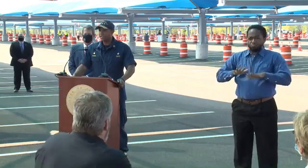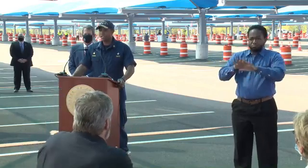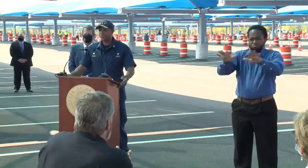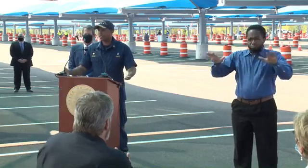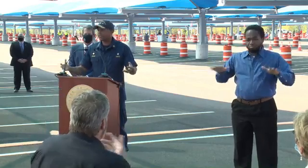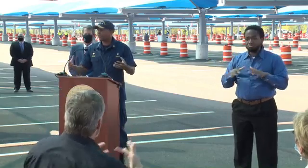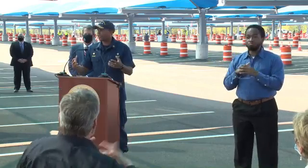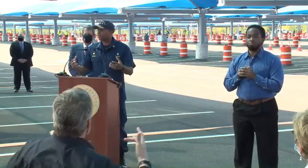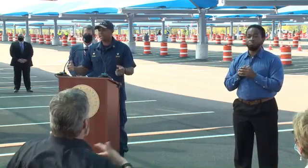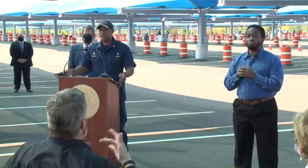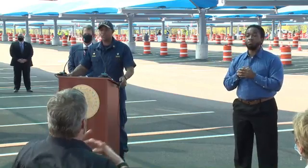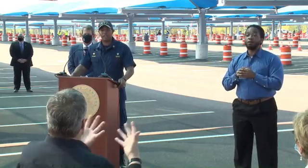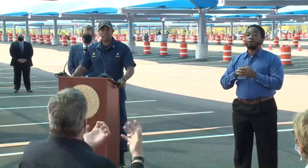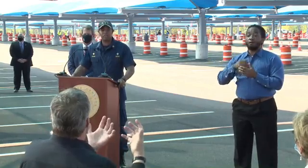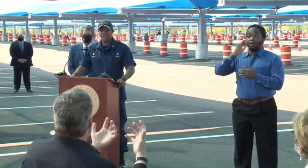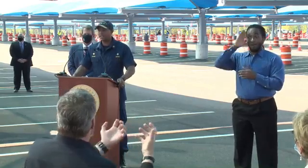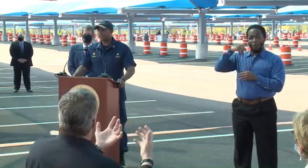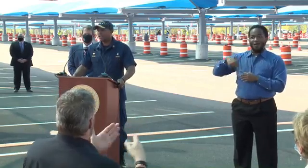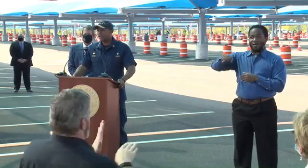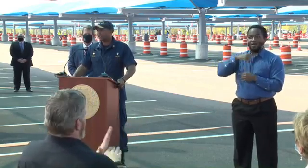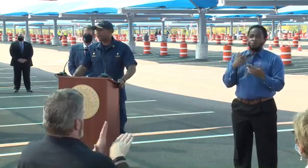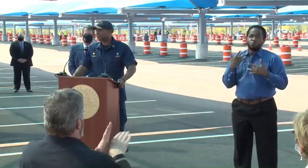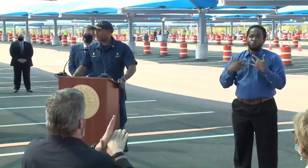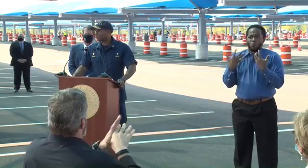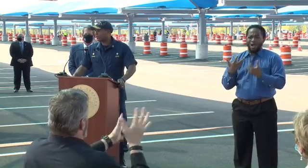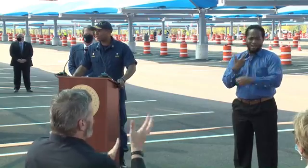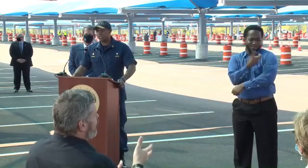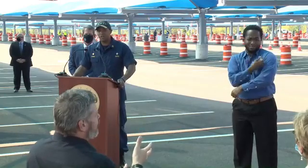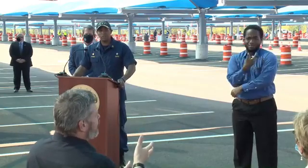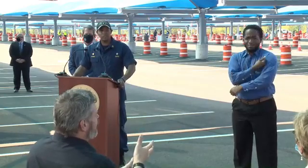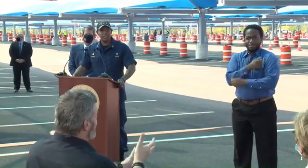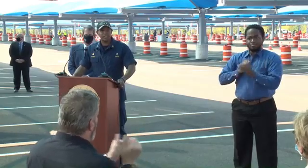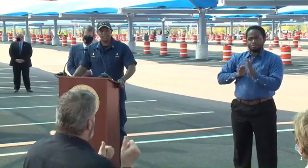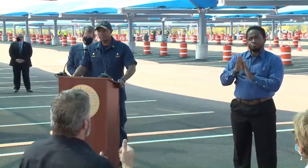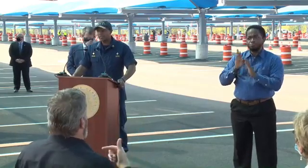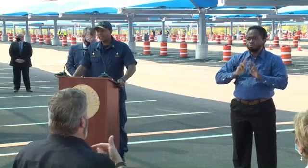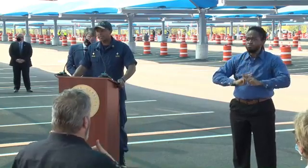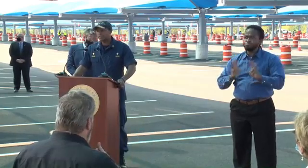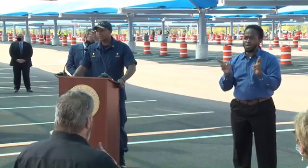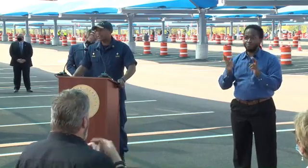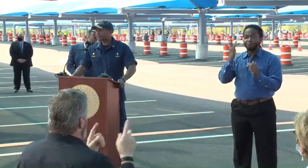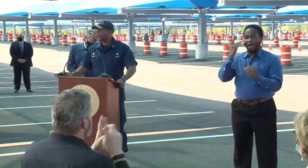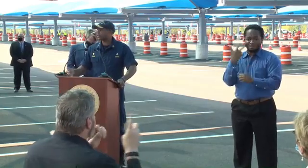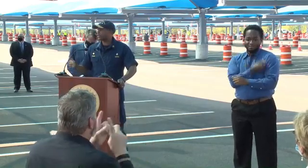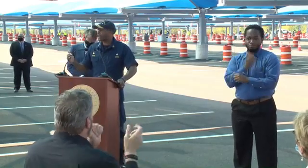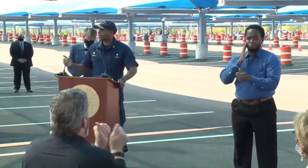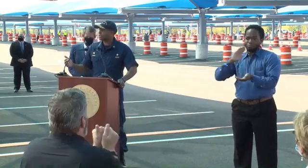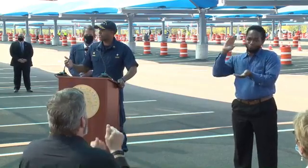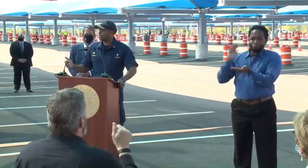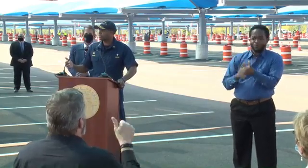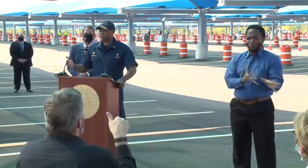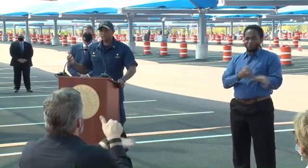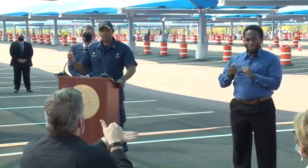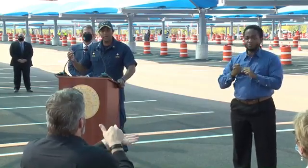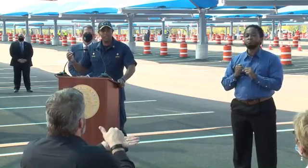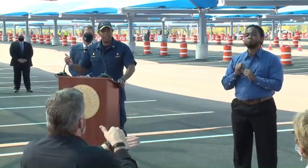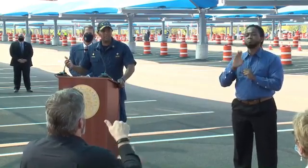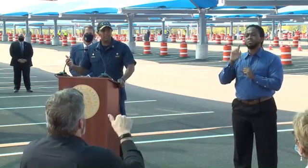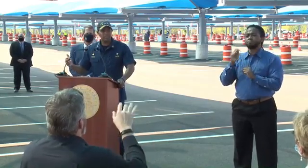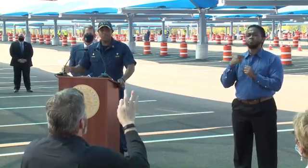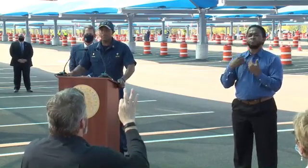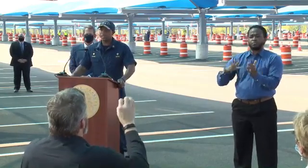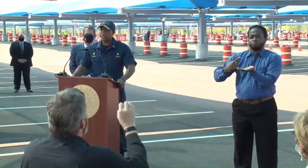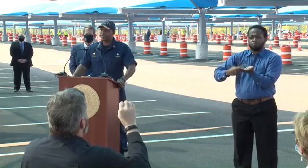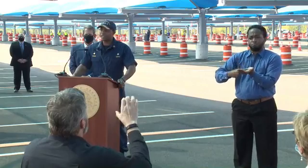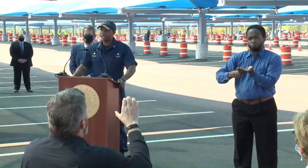therapeutics, and they're being developed at a record pace. I talk to Tony Fauci almost daily, and he still expects a vaccine by the